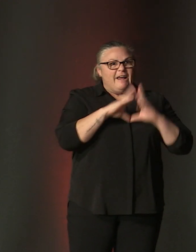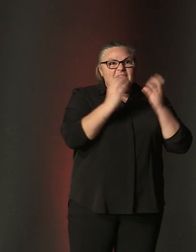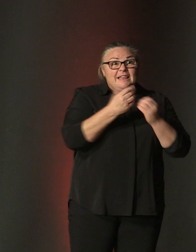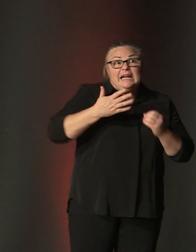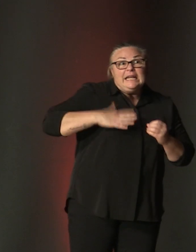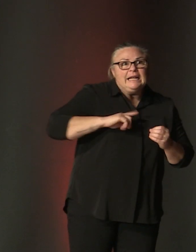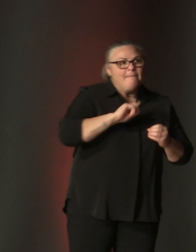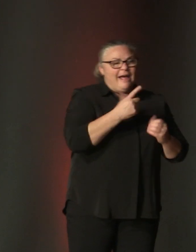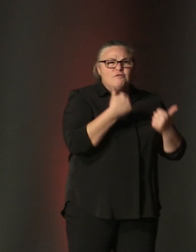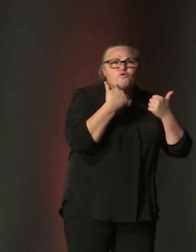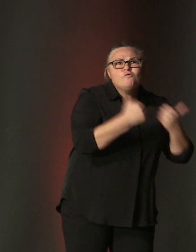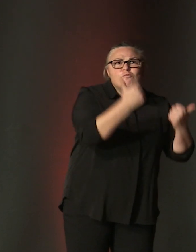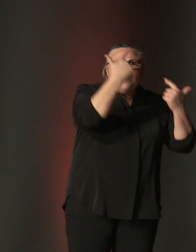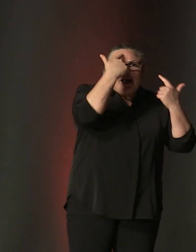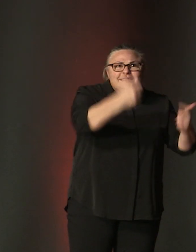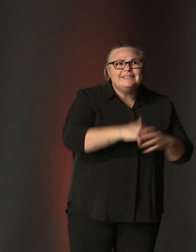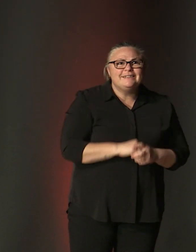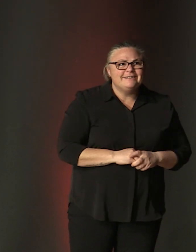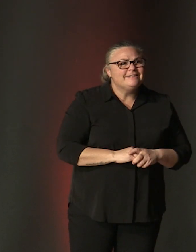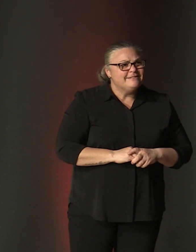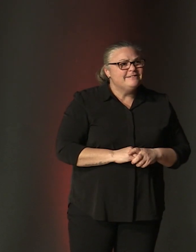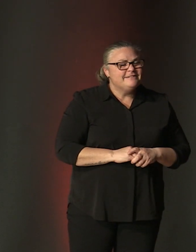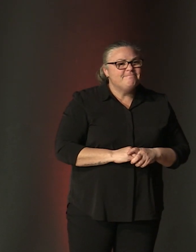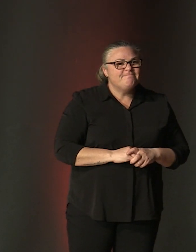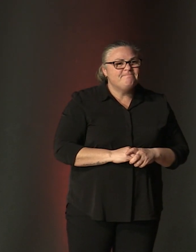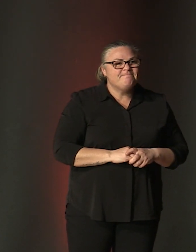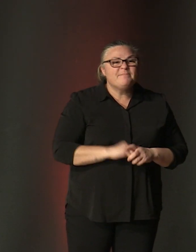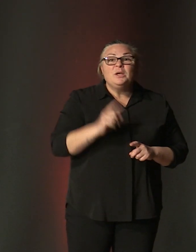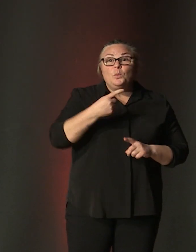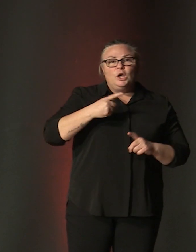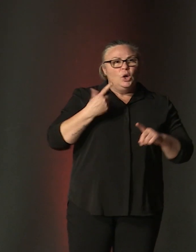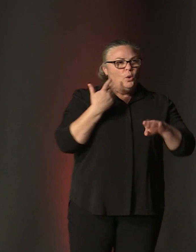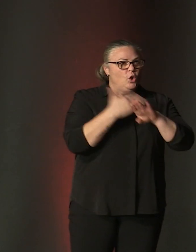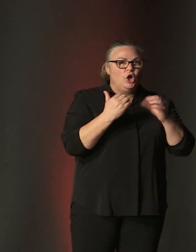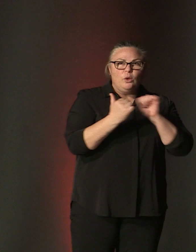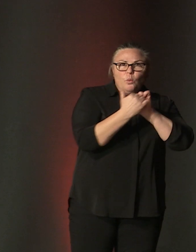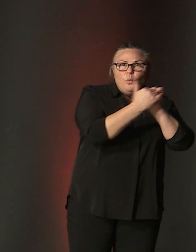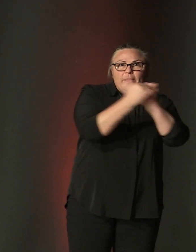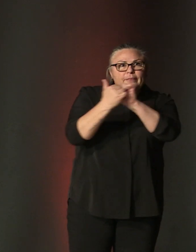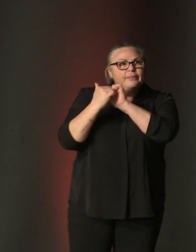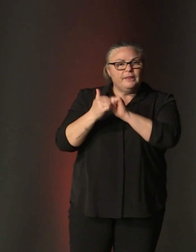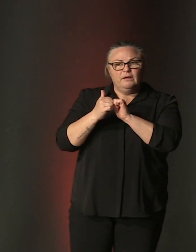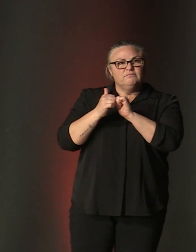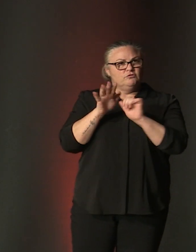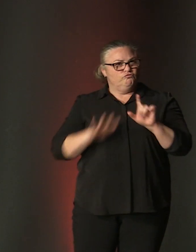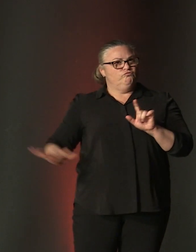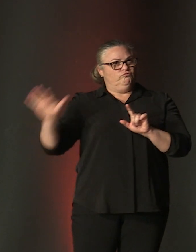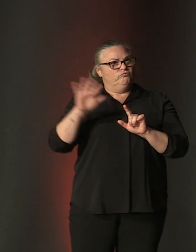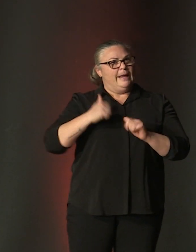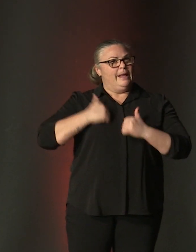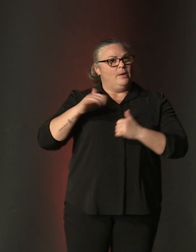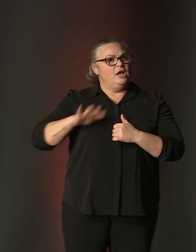In my experience working with our partners from across the region, I have seen firsthand the